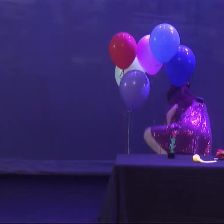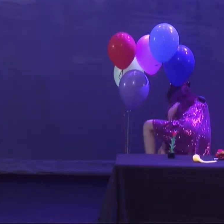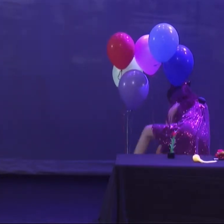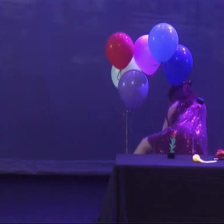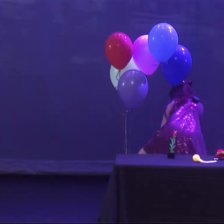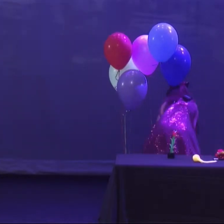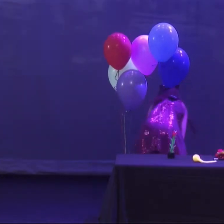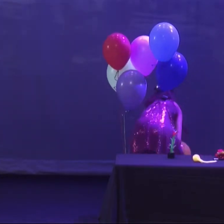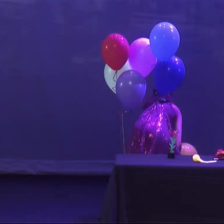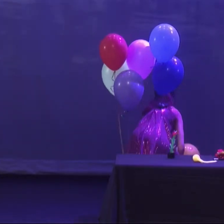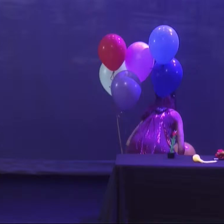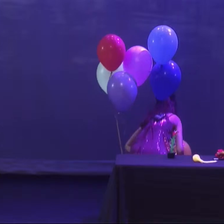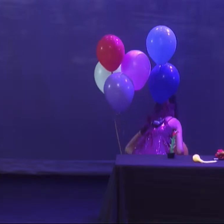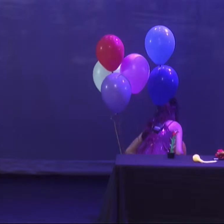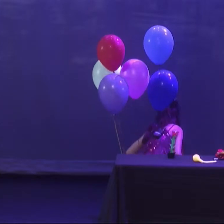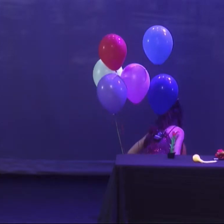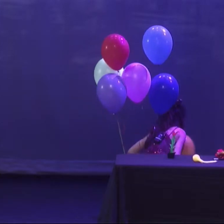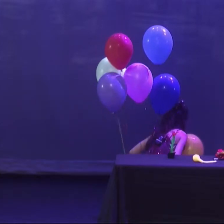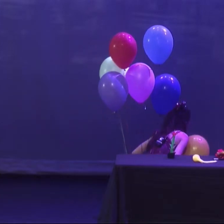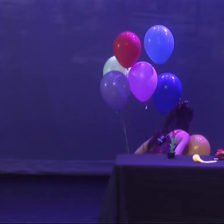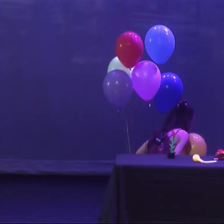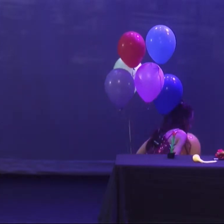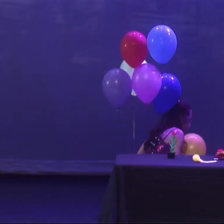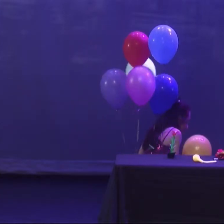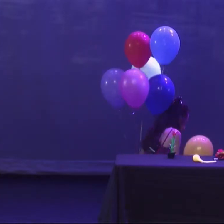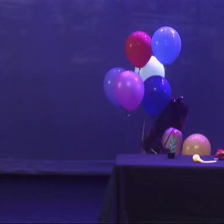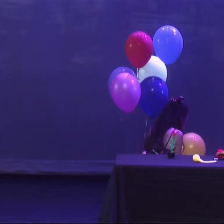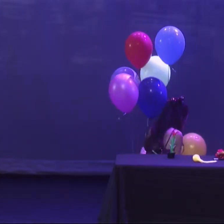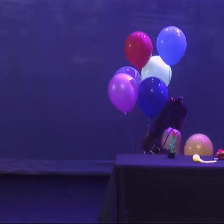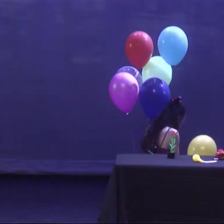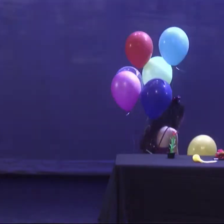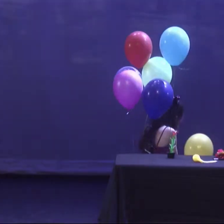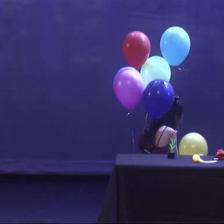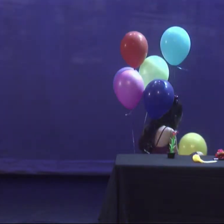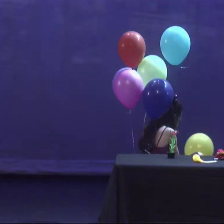My name is Bob, and I approve this message.